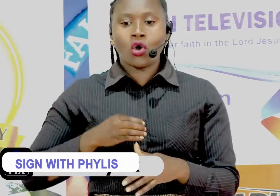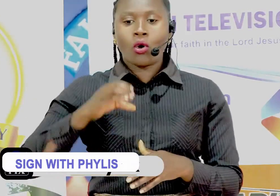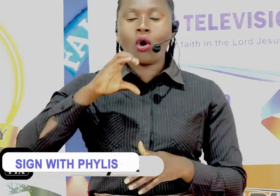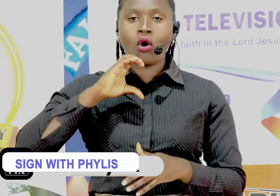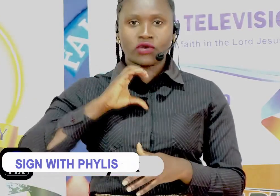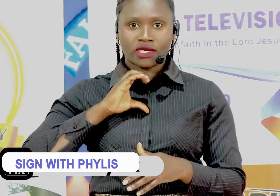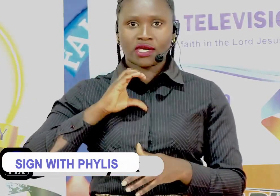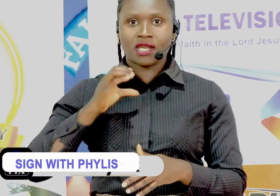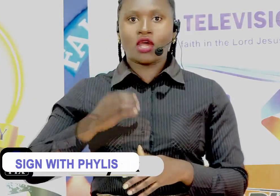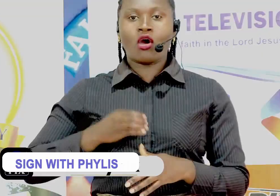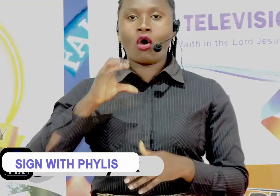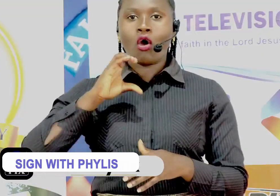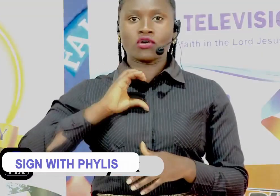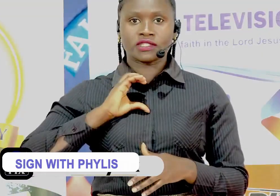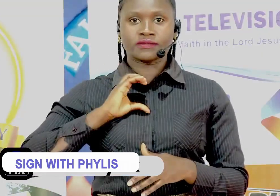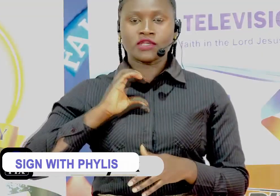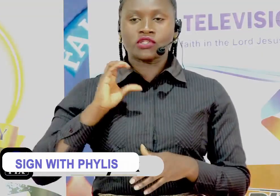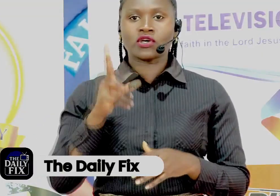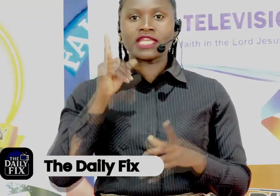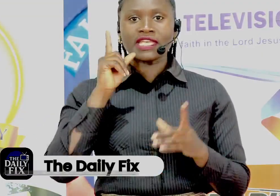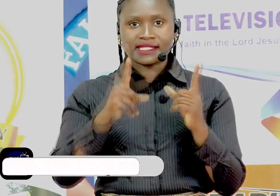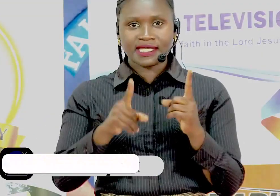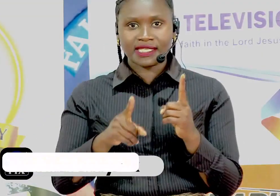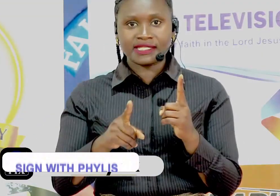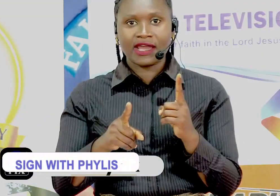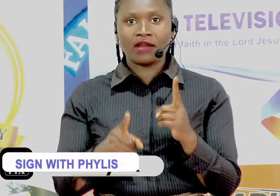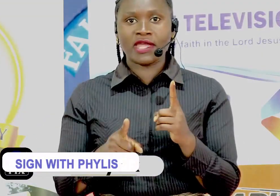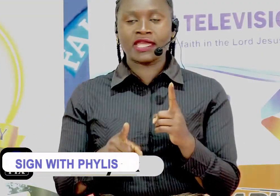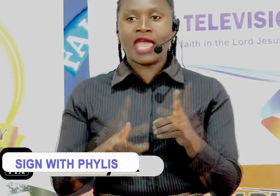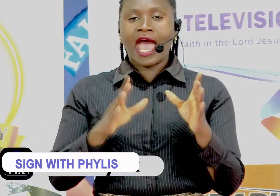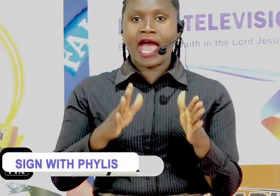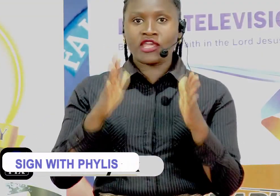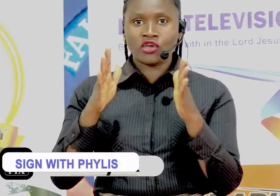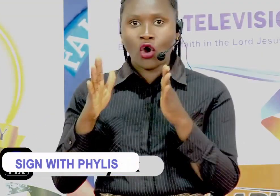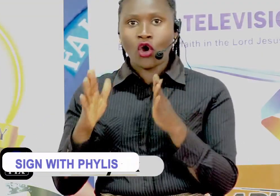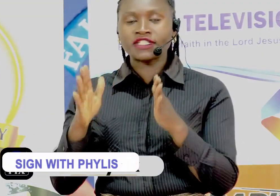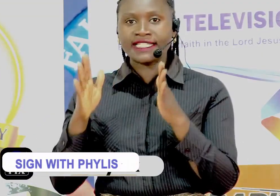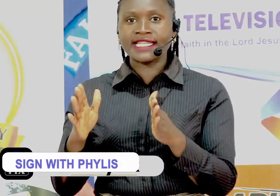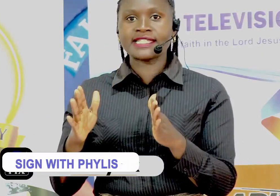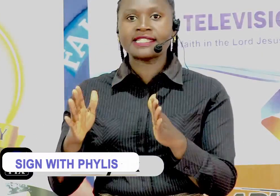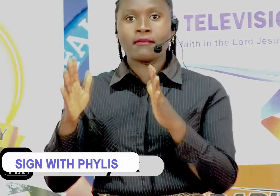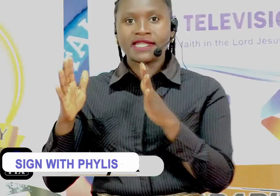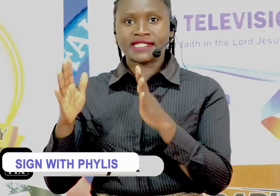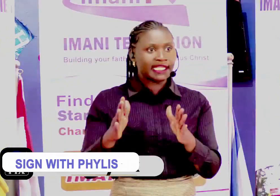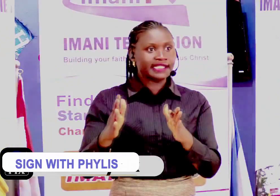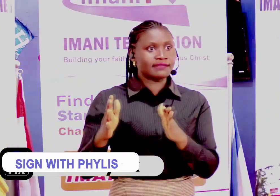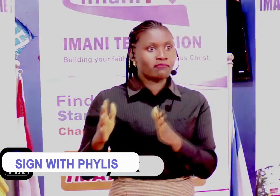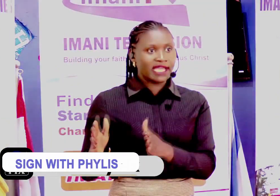on. So in a sentence, I'll make I own this Mercedes Benz.